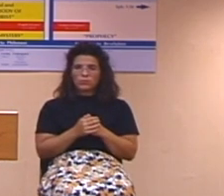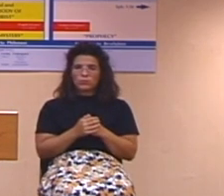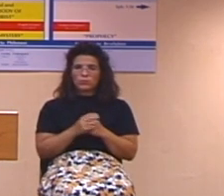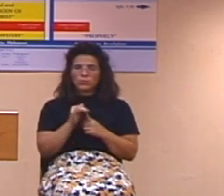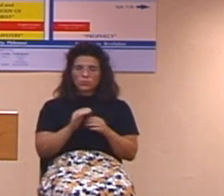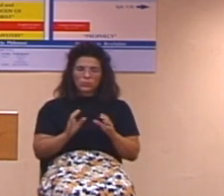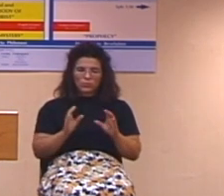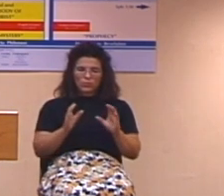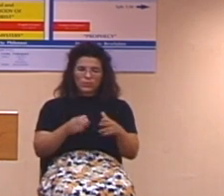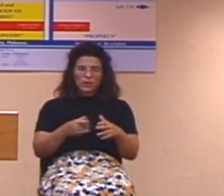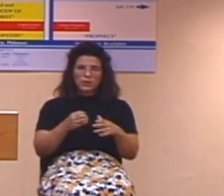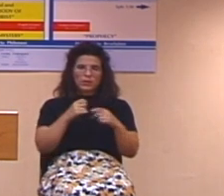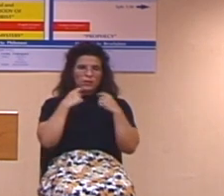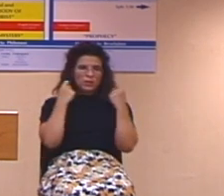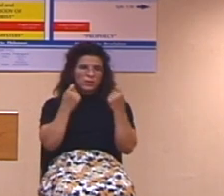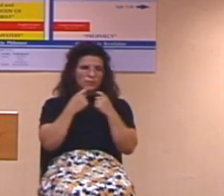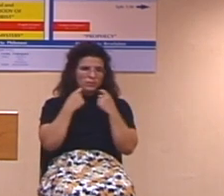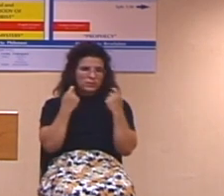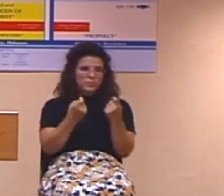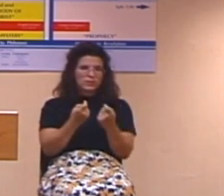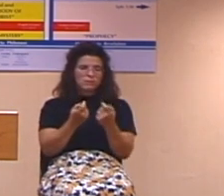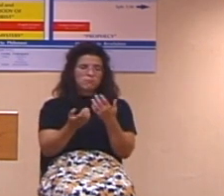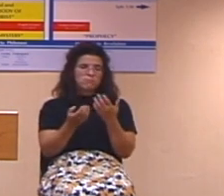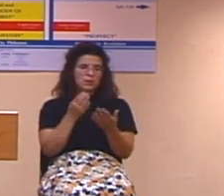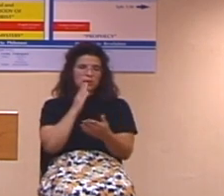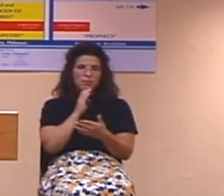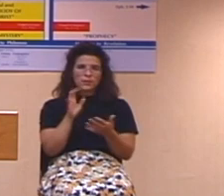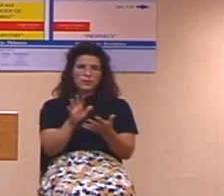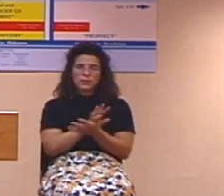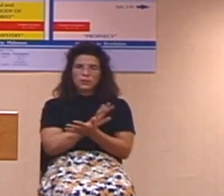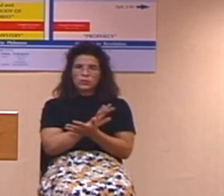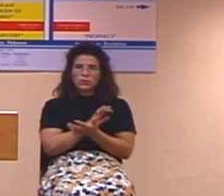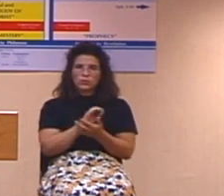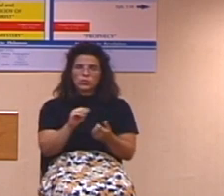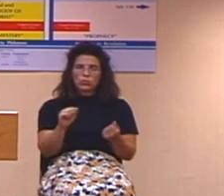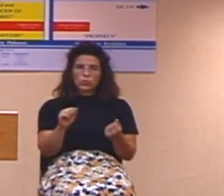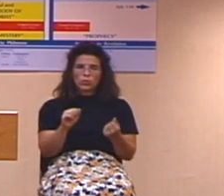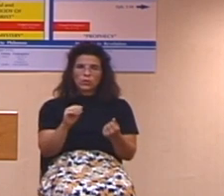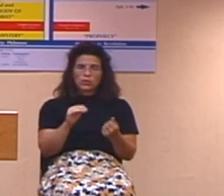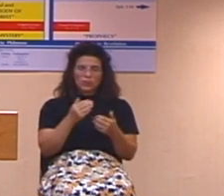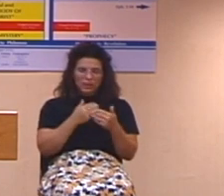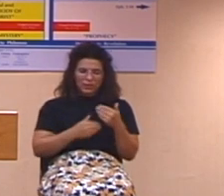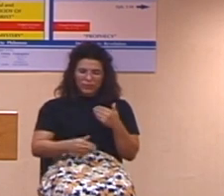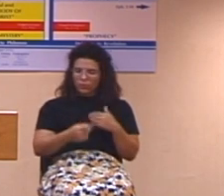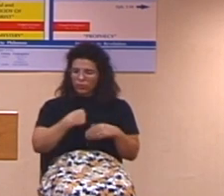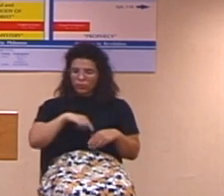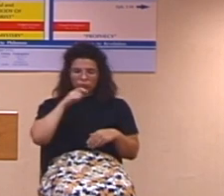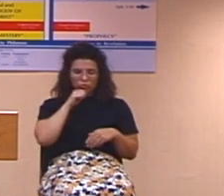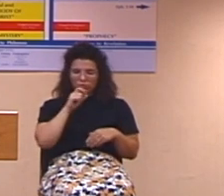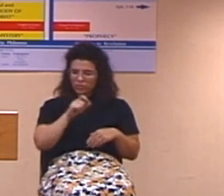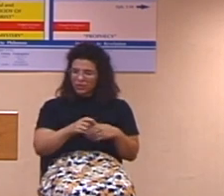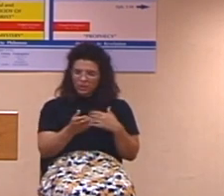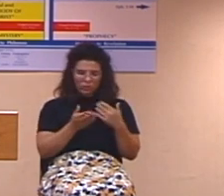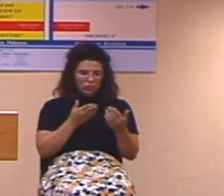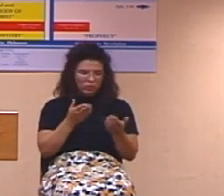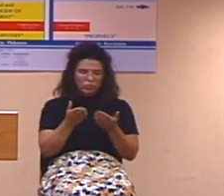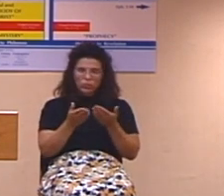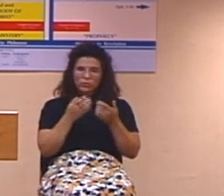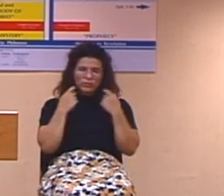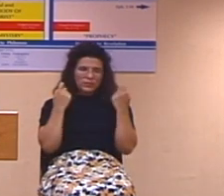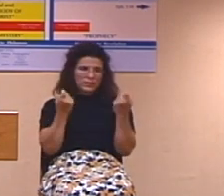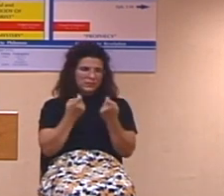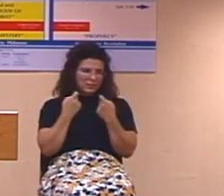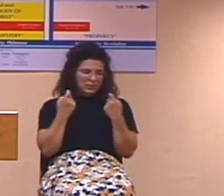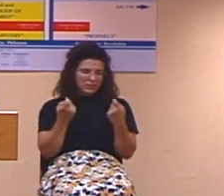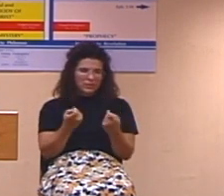That the body of sin might be what? Destroyed. That henceforth we should not serve